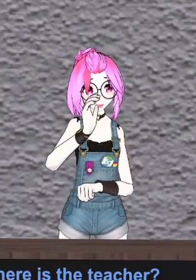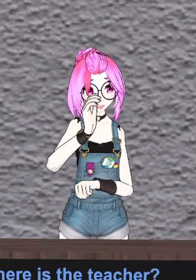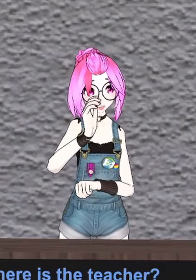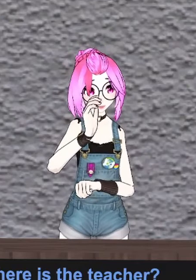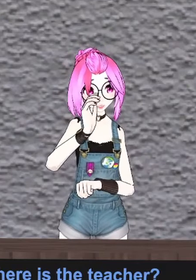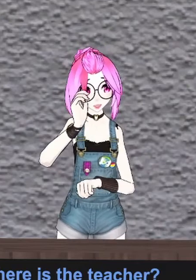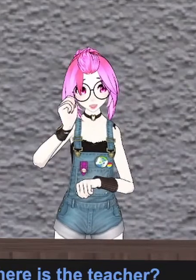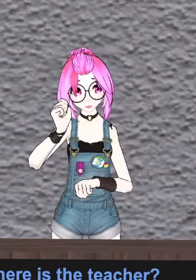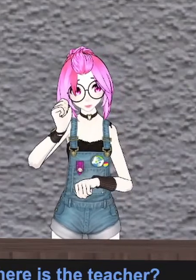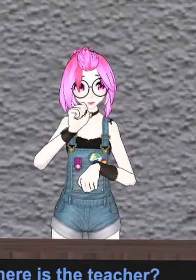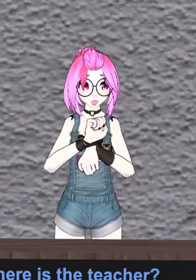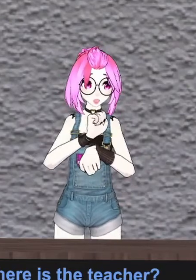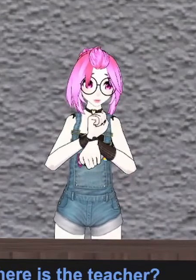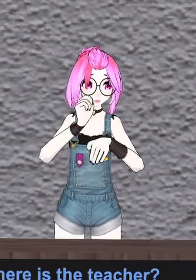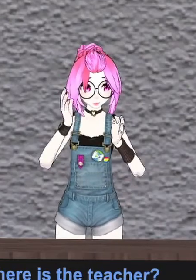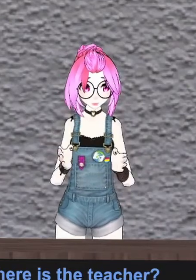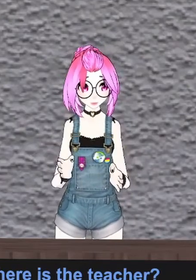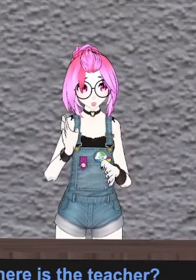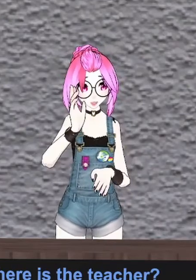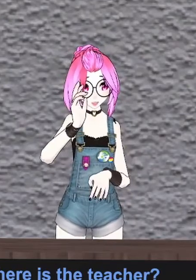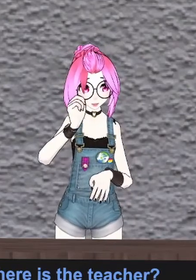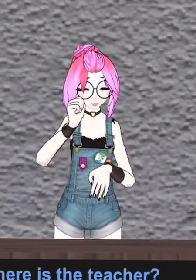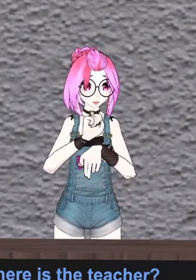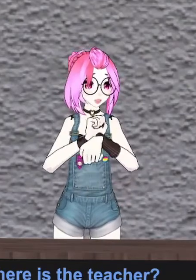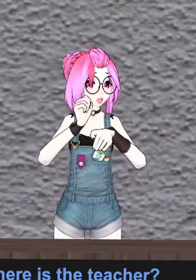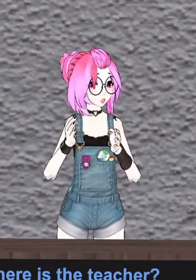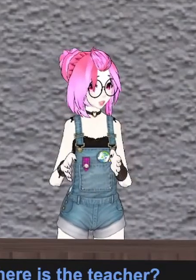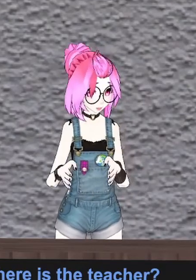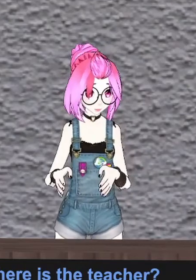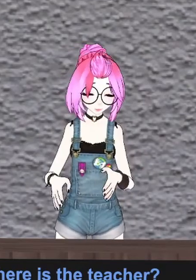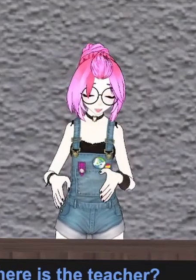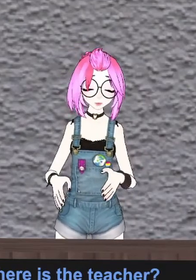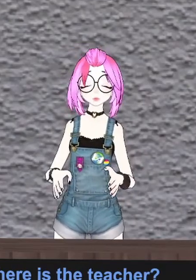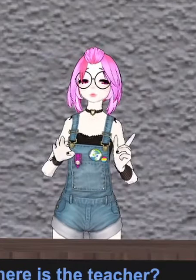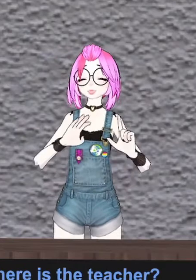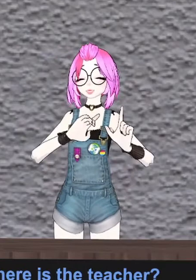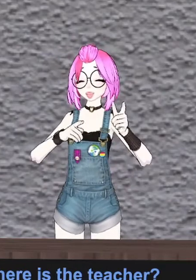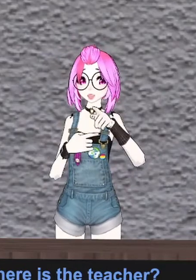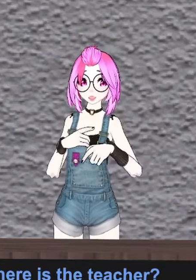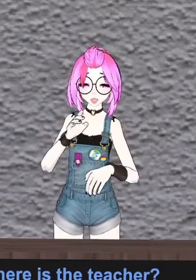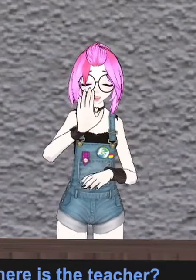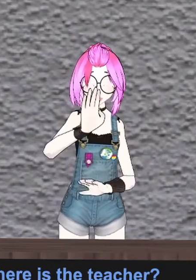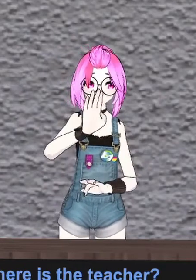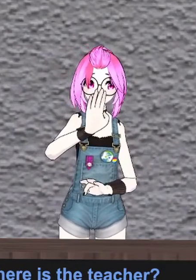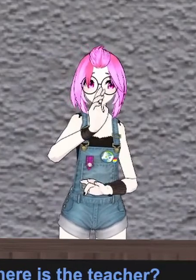say C-O worker. Co-worker. Yep. Another sign that is good to